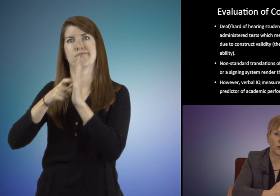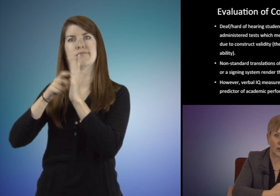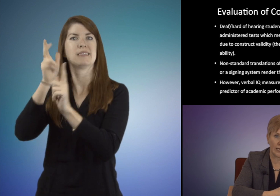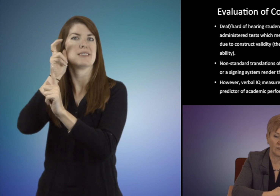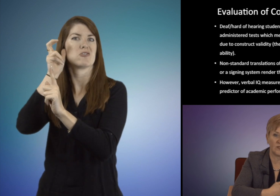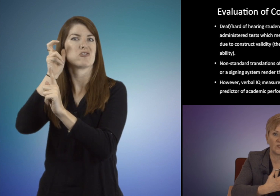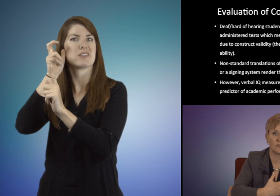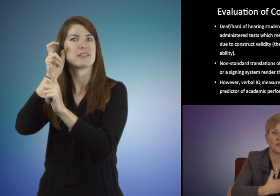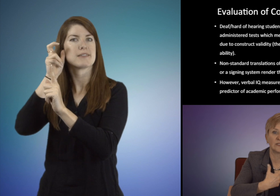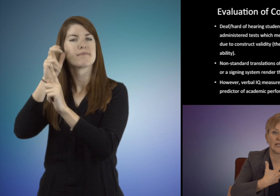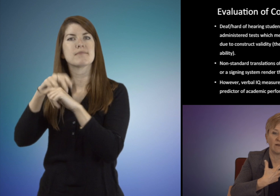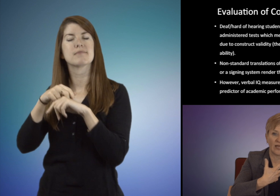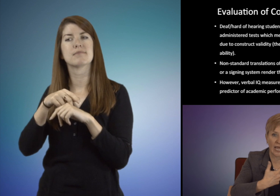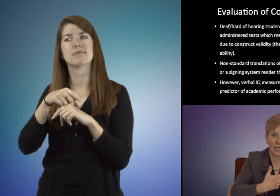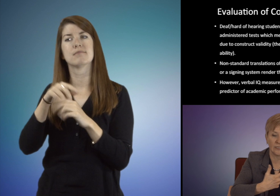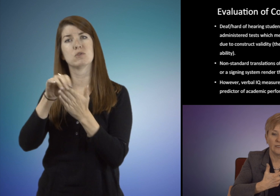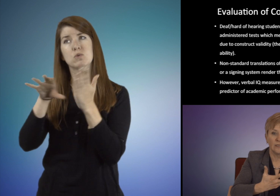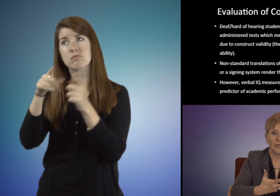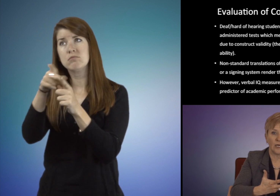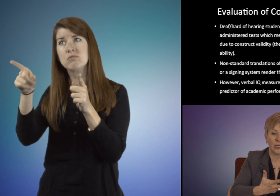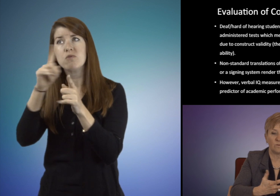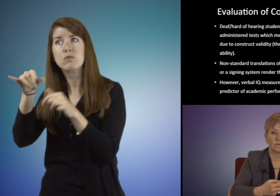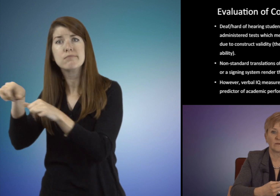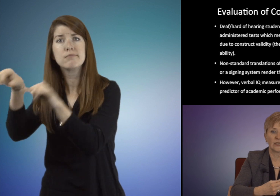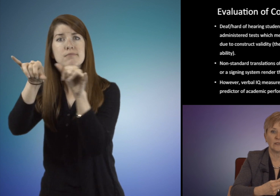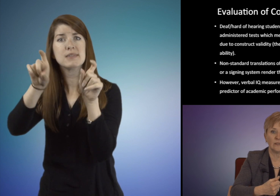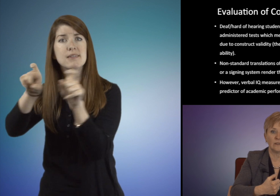for hearing. These students have had